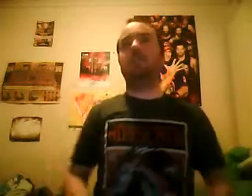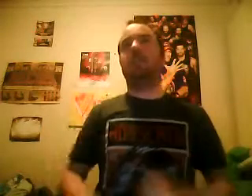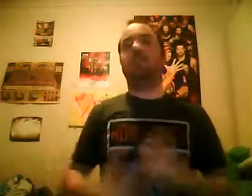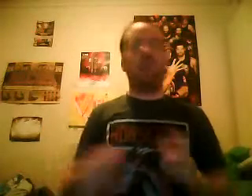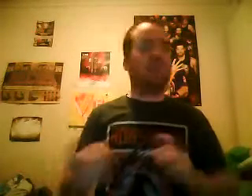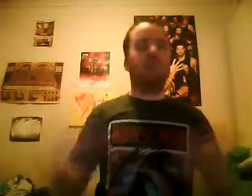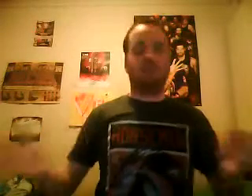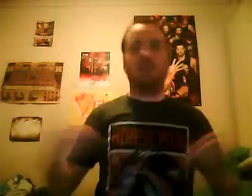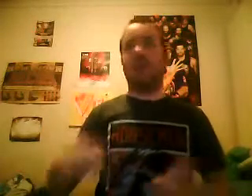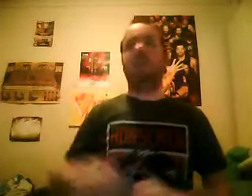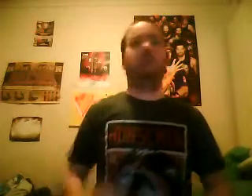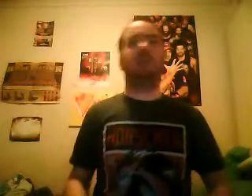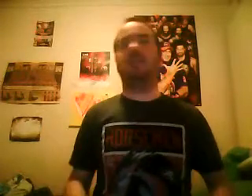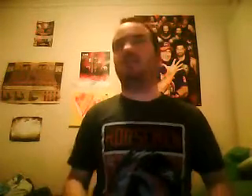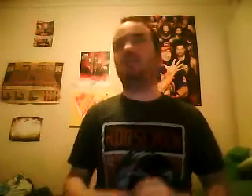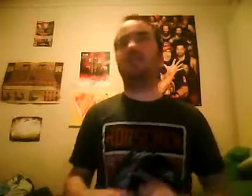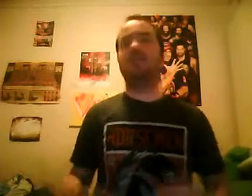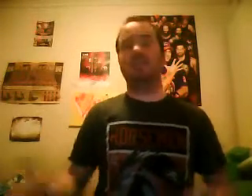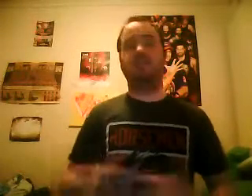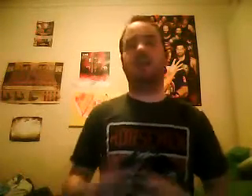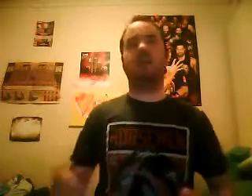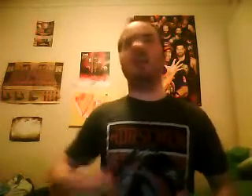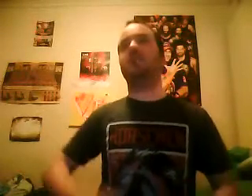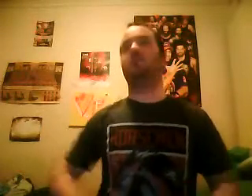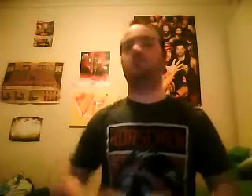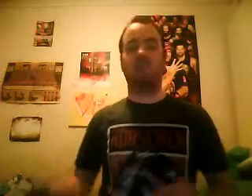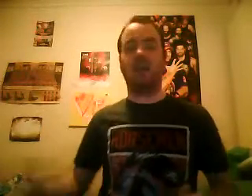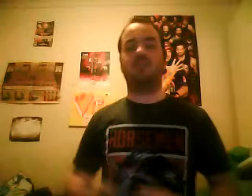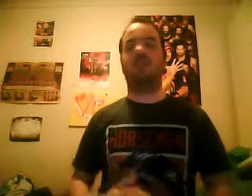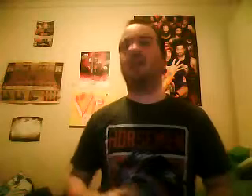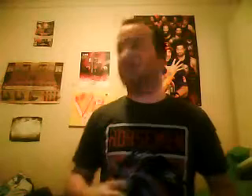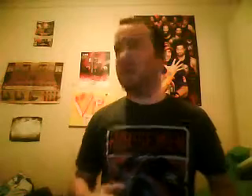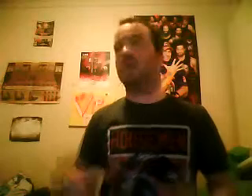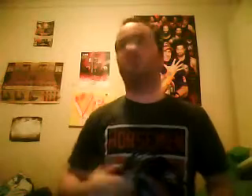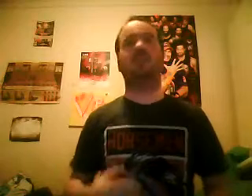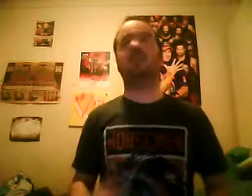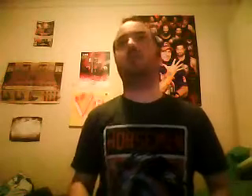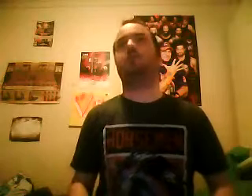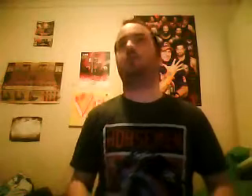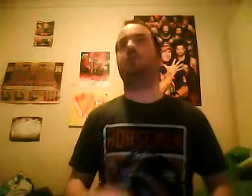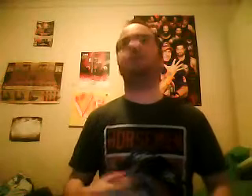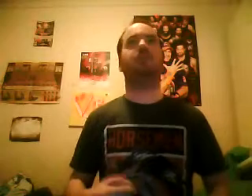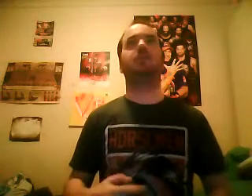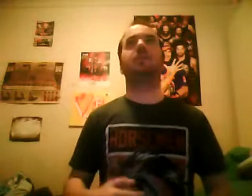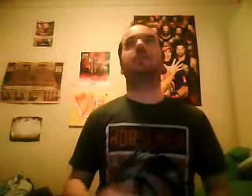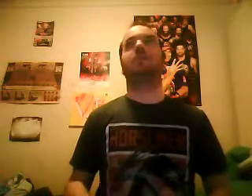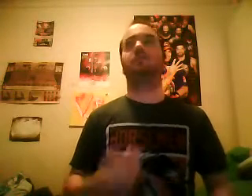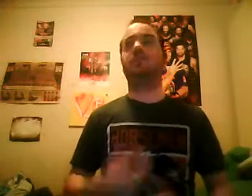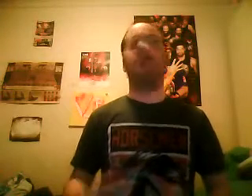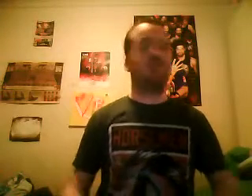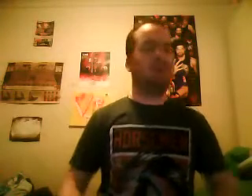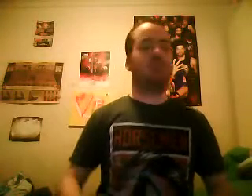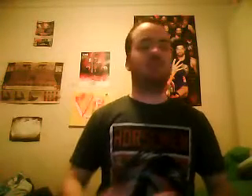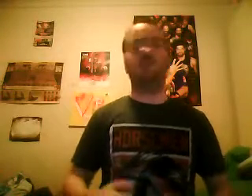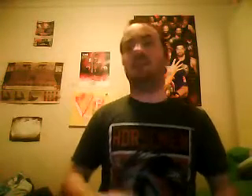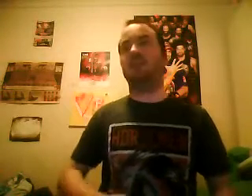and Shane McMahon was so angry about this, is that Elias and Drew McIntyre gang up on R-Truth. Drew McIntyre delivers a